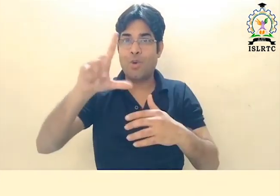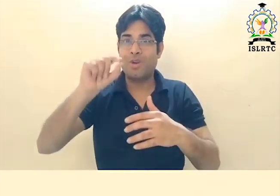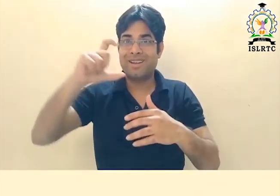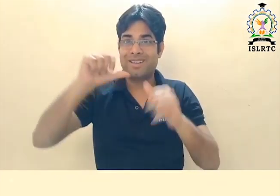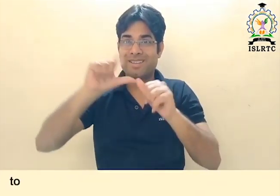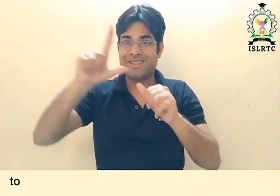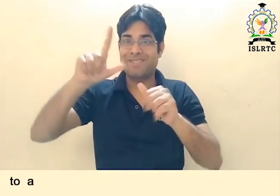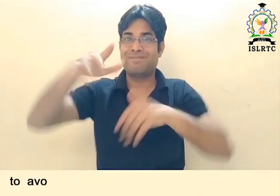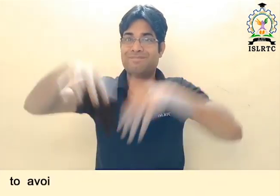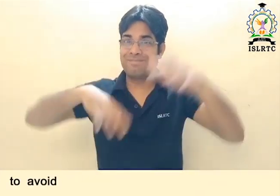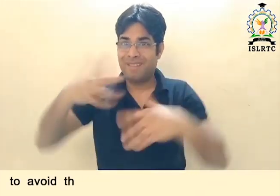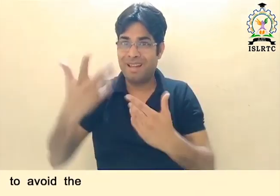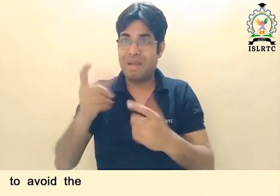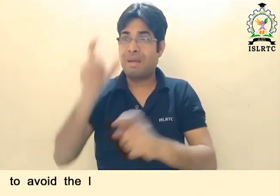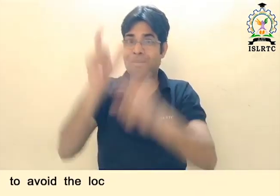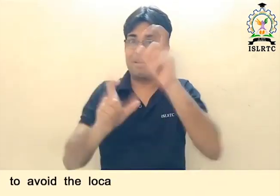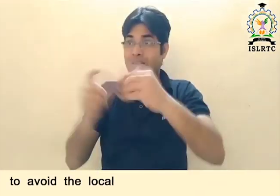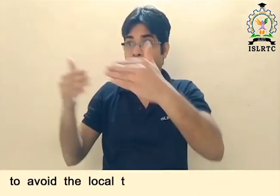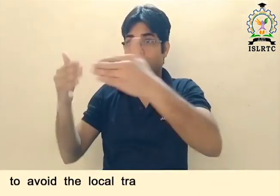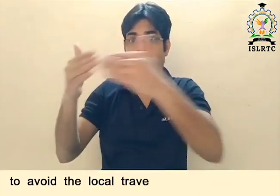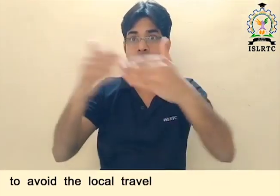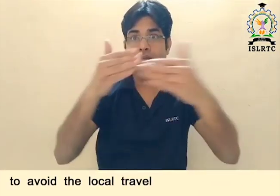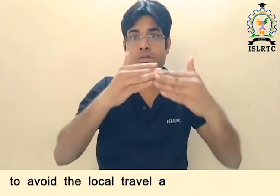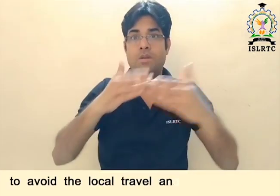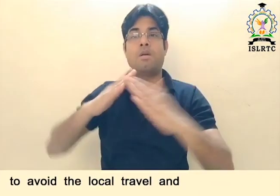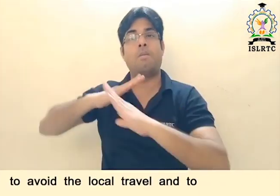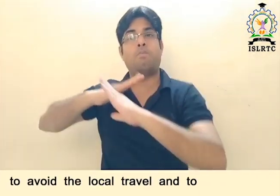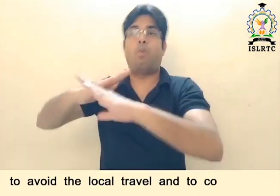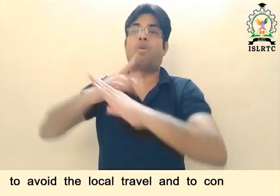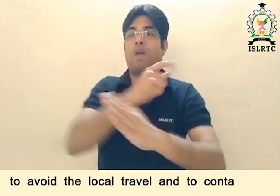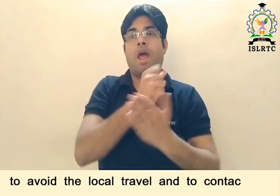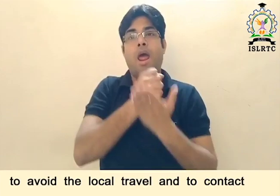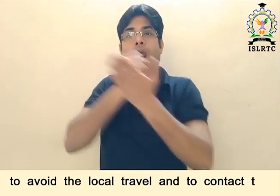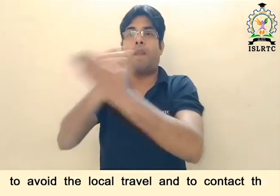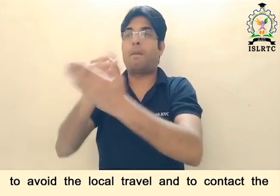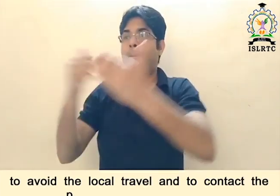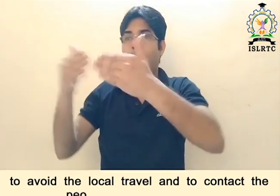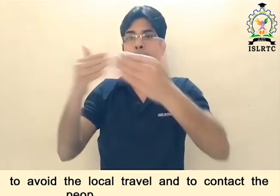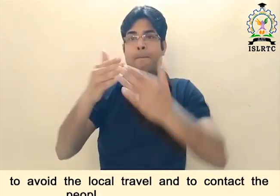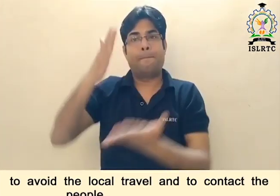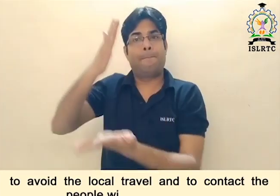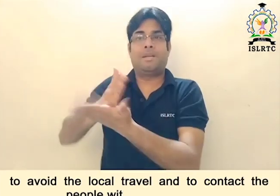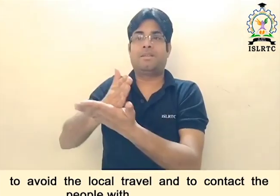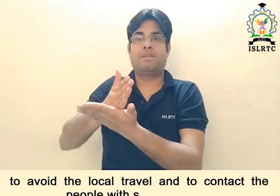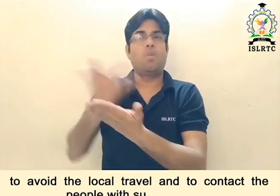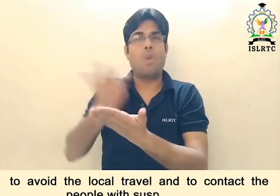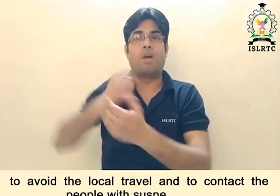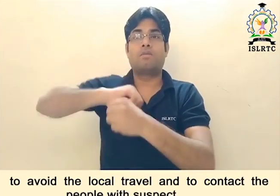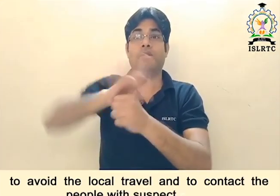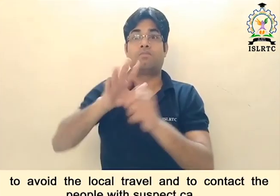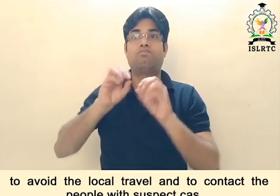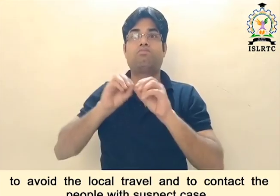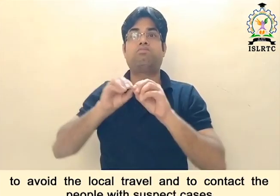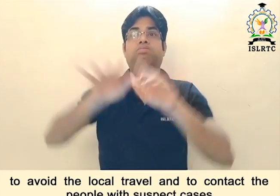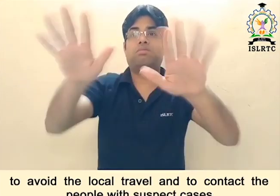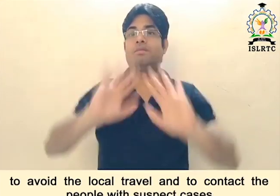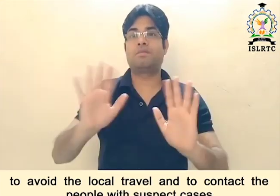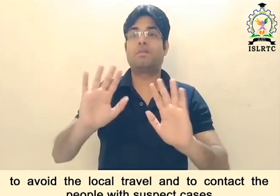to avoid the local travel and to contact the people with suspect cases